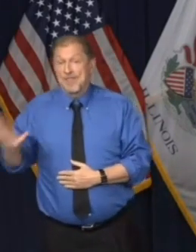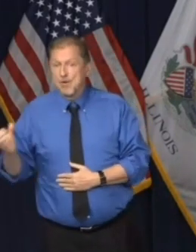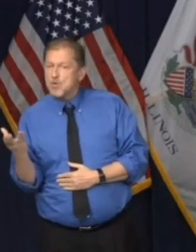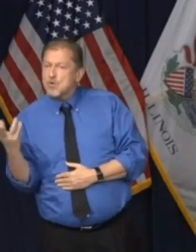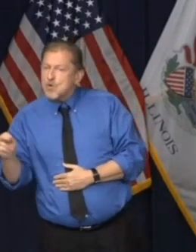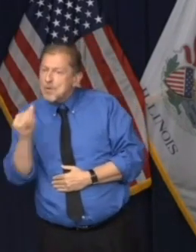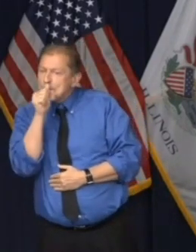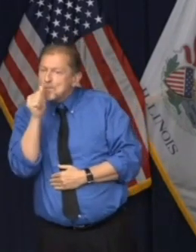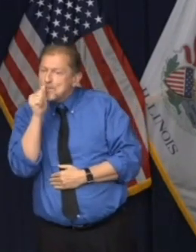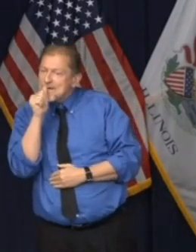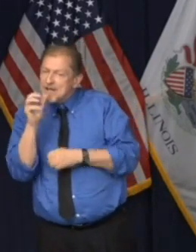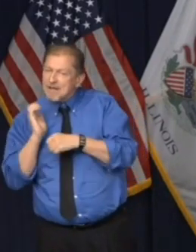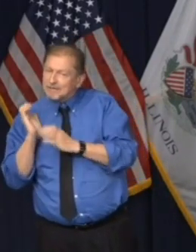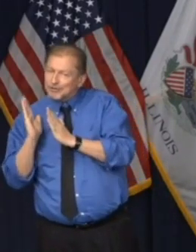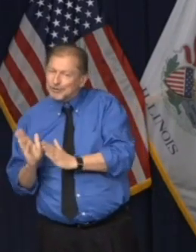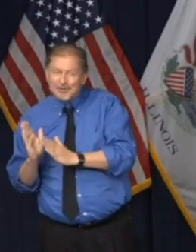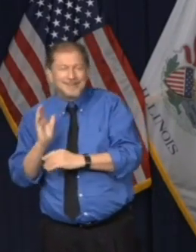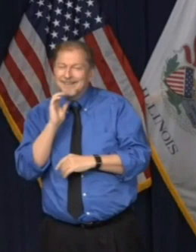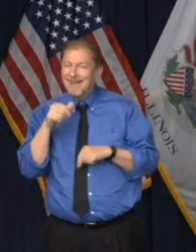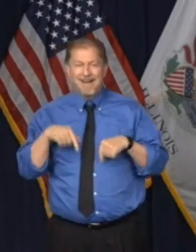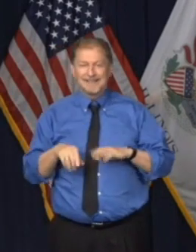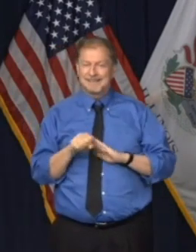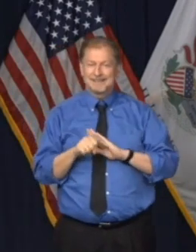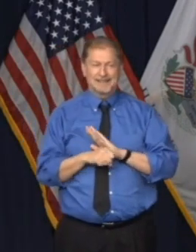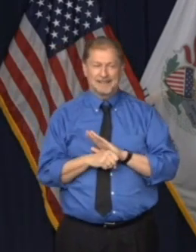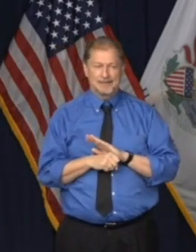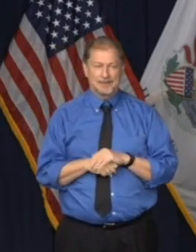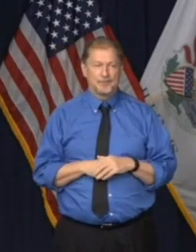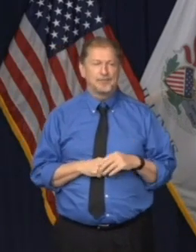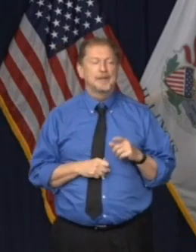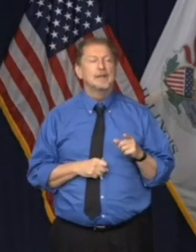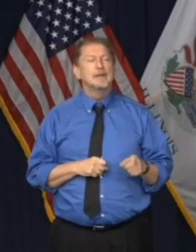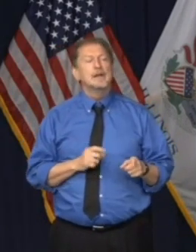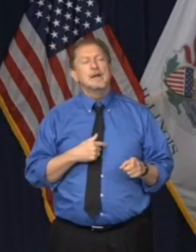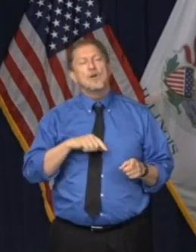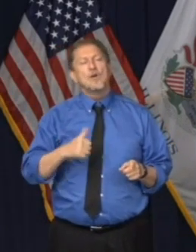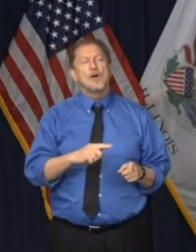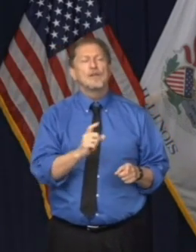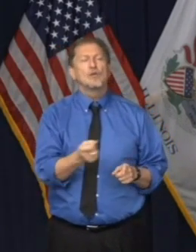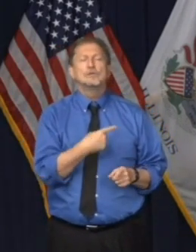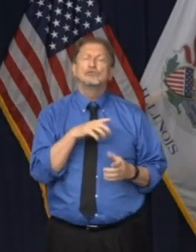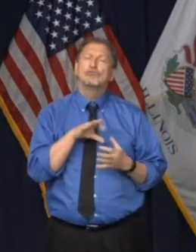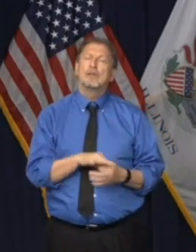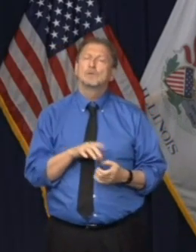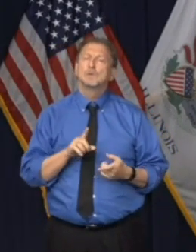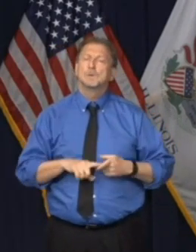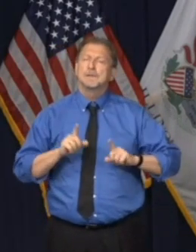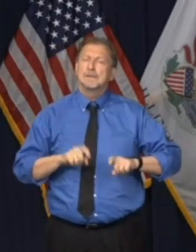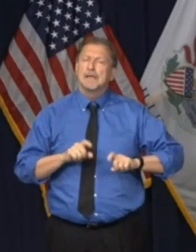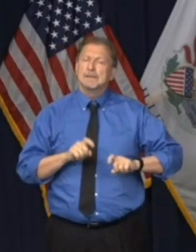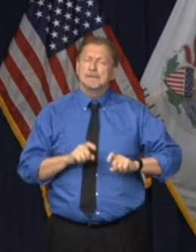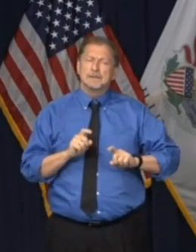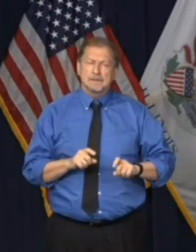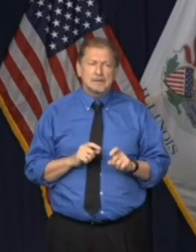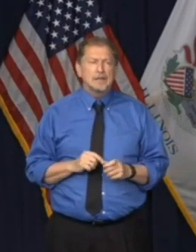have ordered things from them. These are from Univision. First question is about testing again.